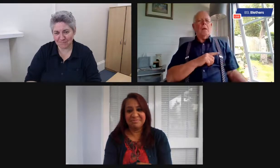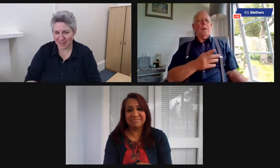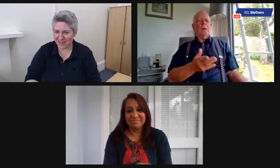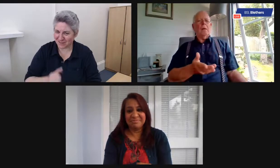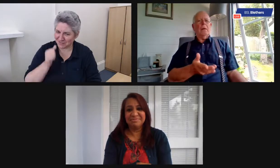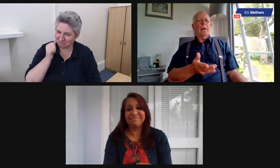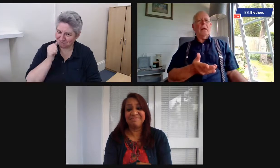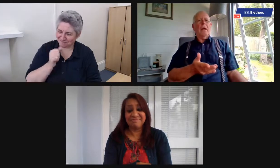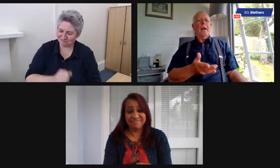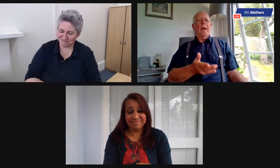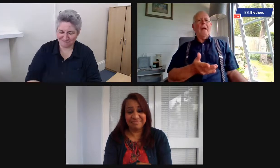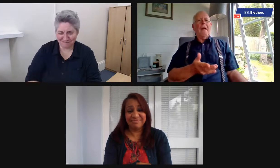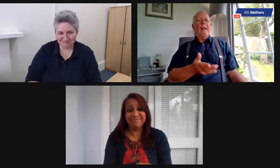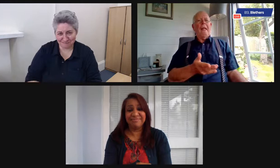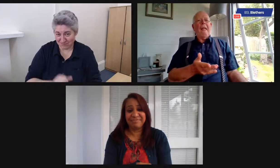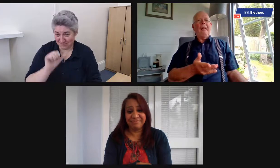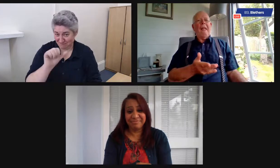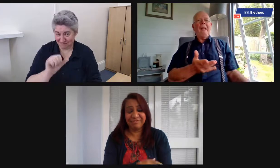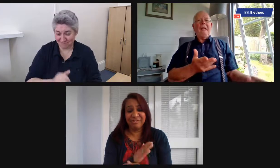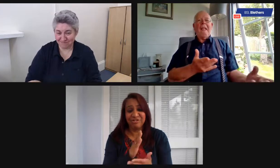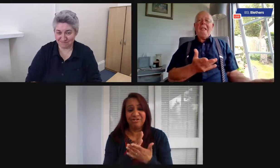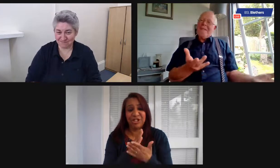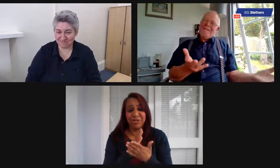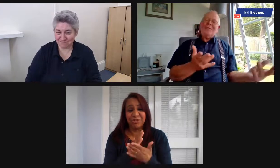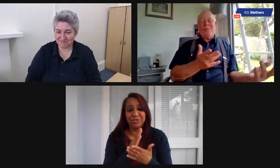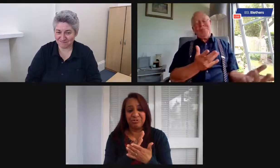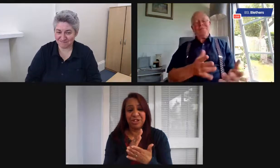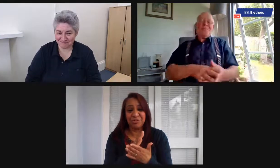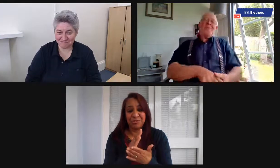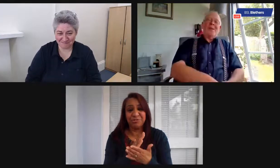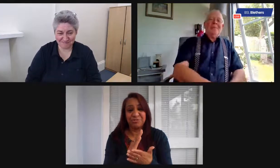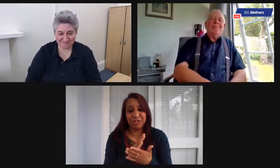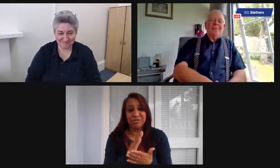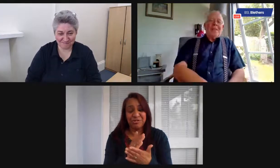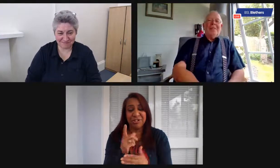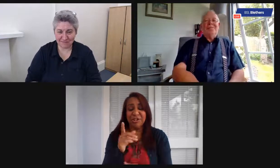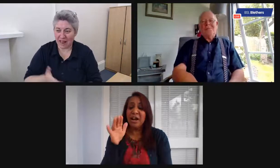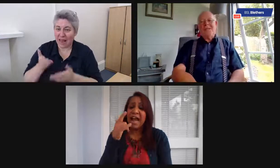leave it? And if you'd leave that, why would you pull out others? It's that